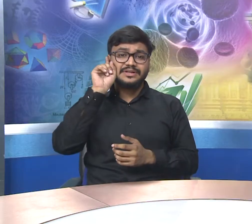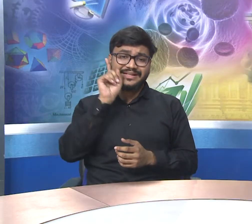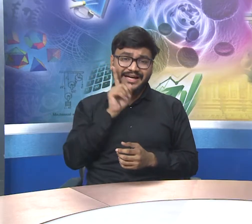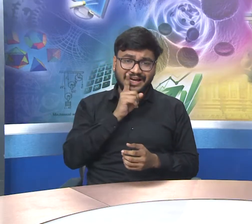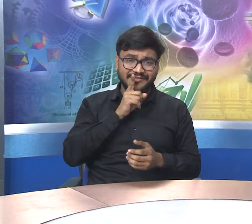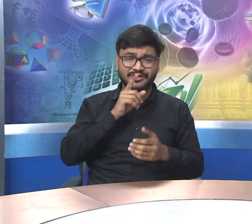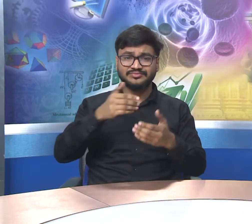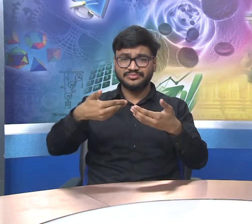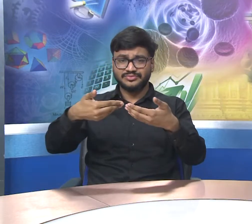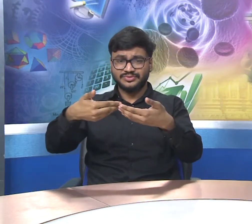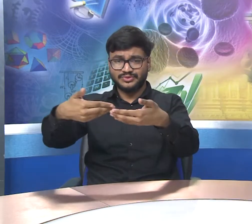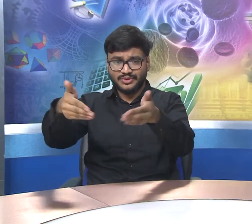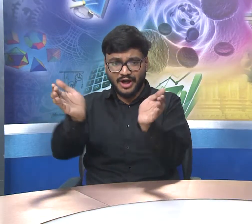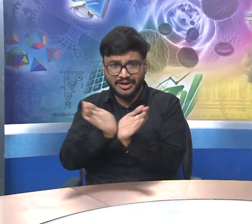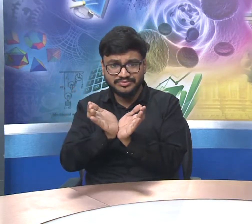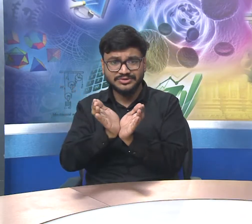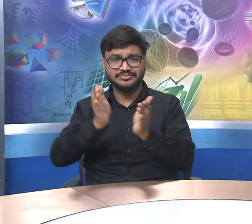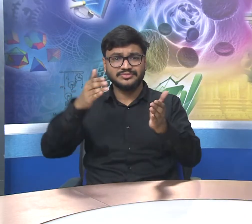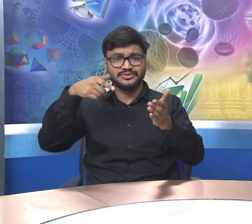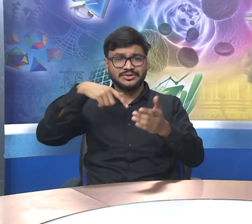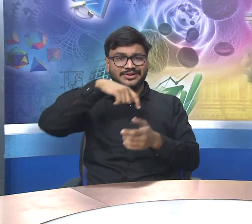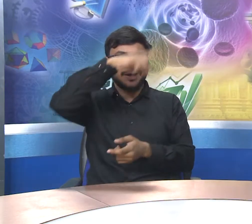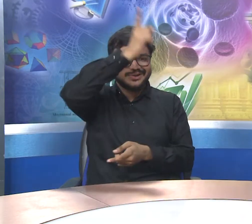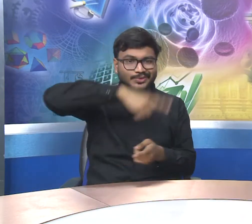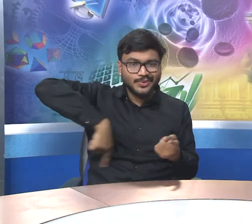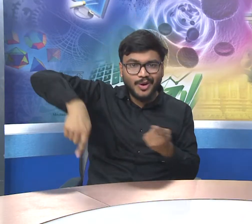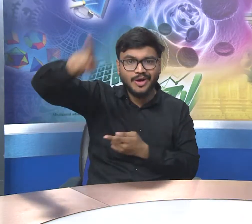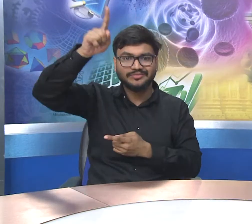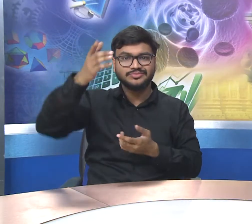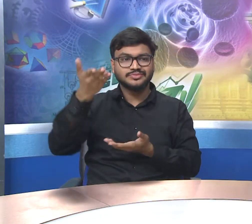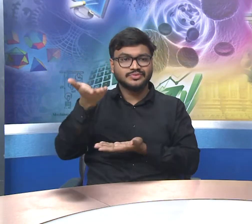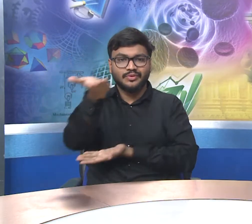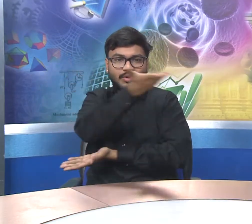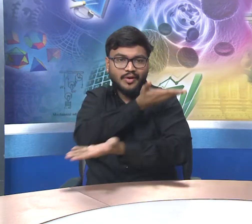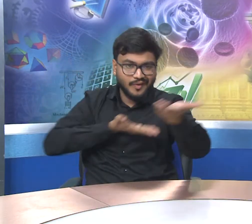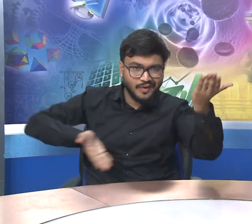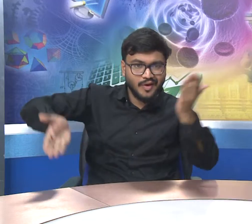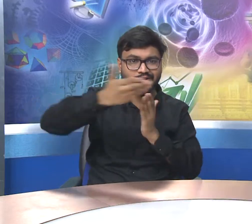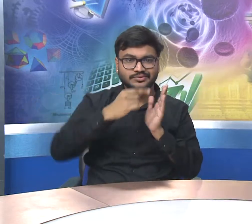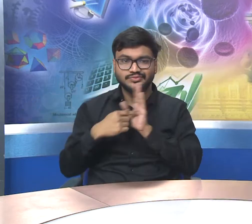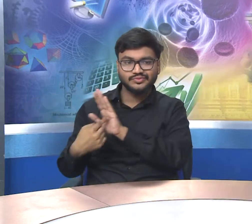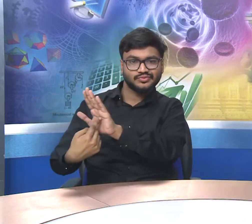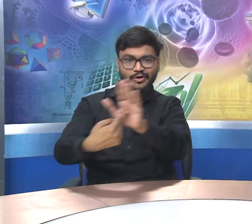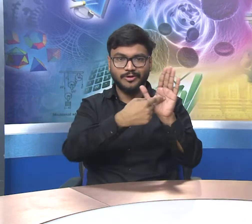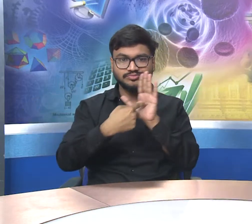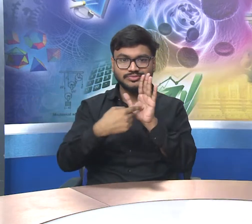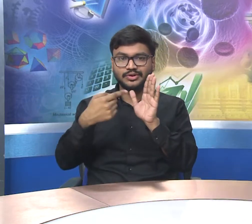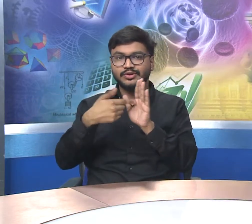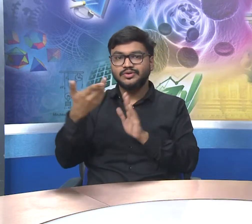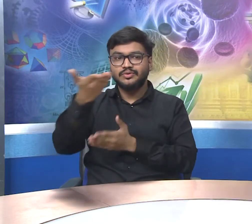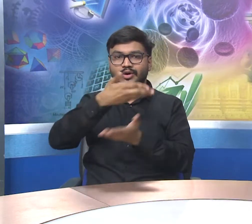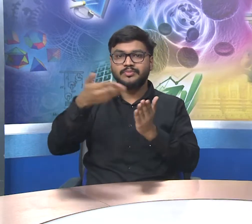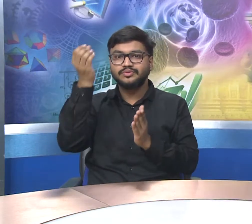And also they can demonstrate an awareness of variation and diversity among Indian